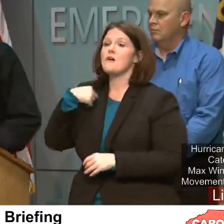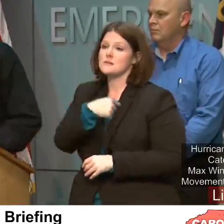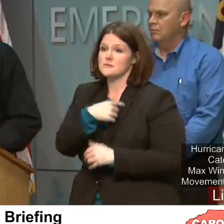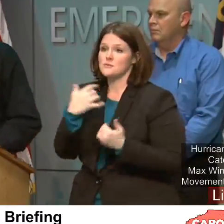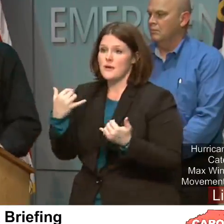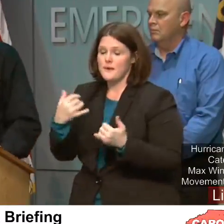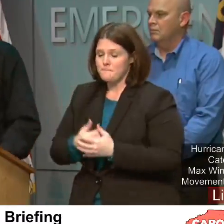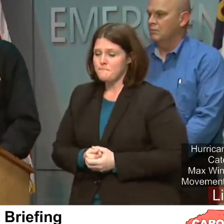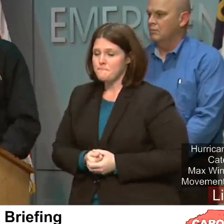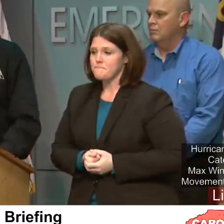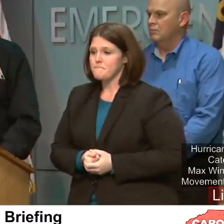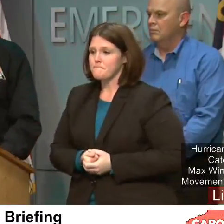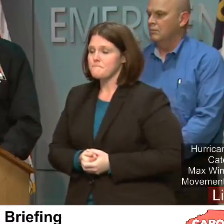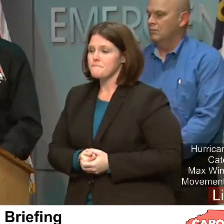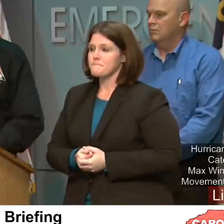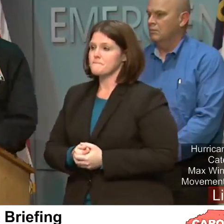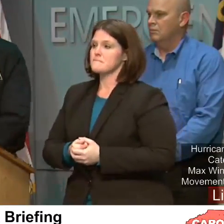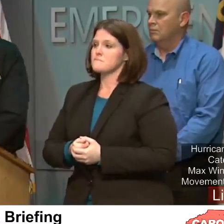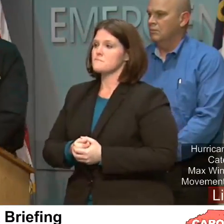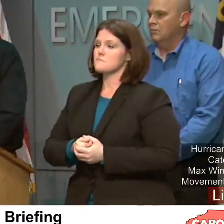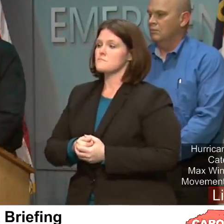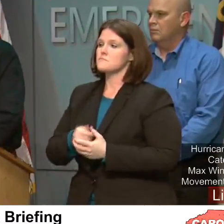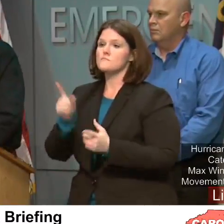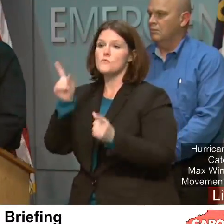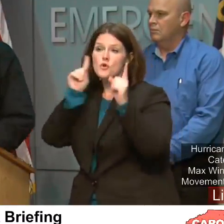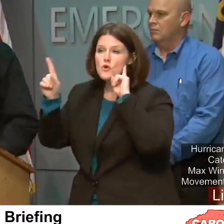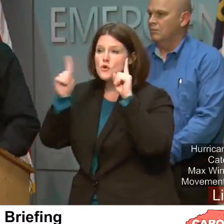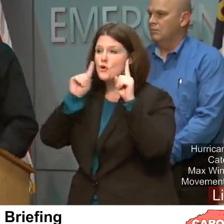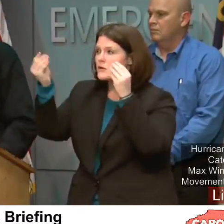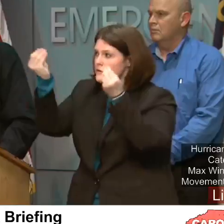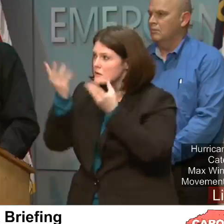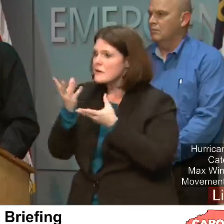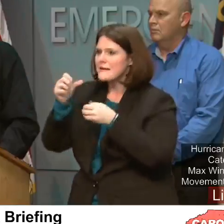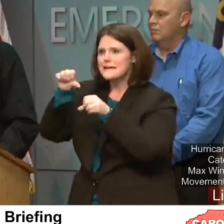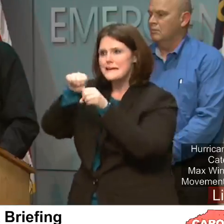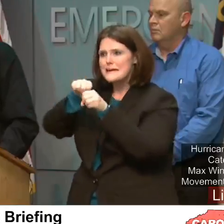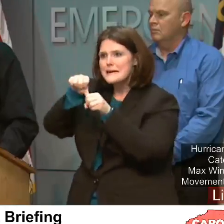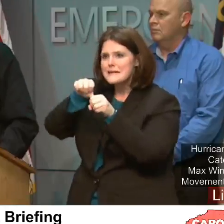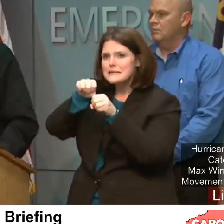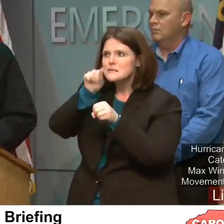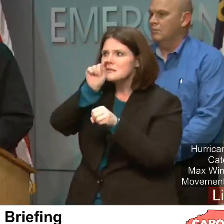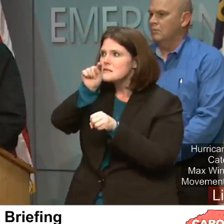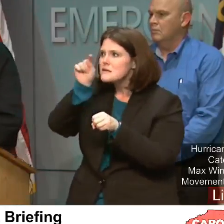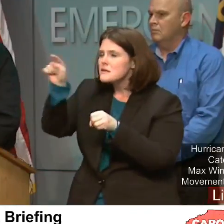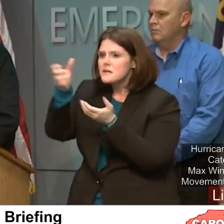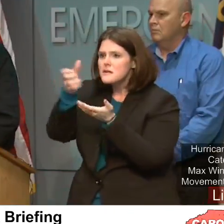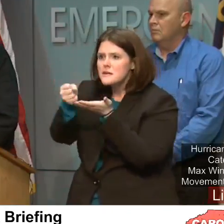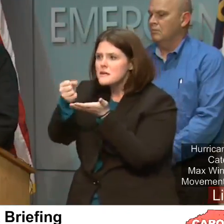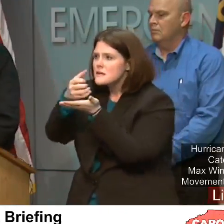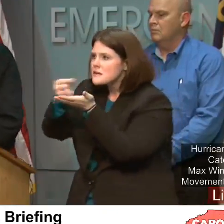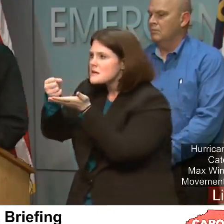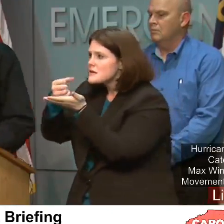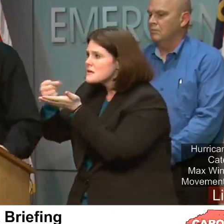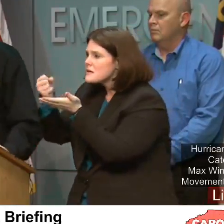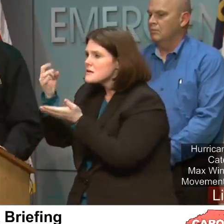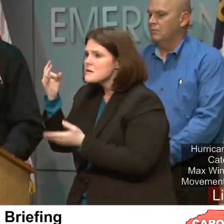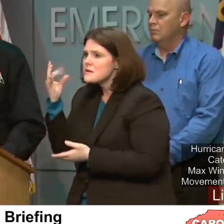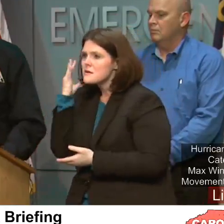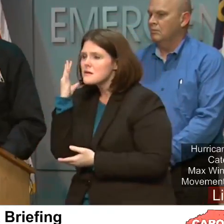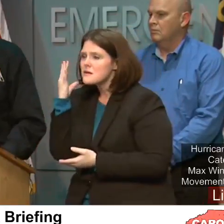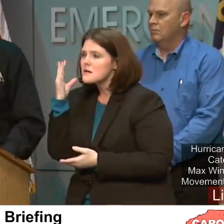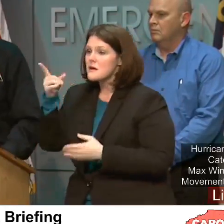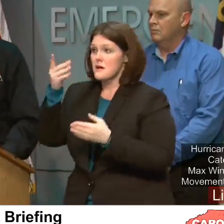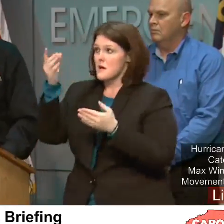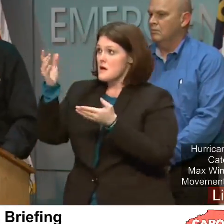us. We're hearing reports of some gas stations with empty pumps. Suppliers